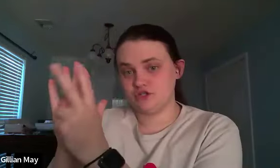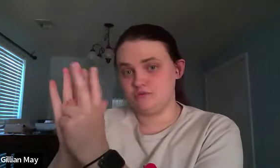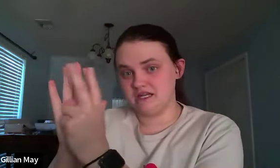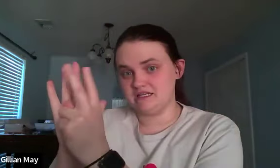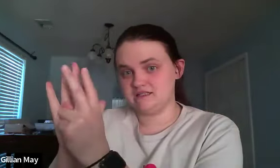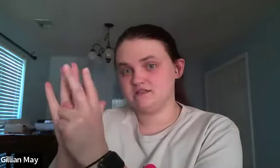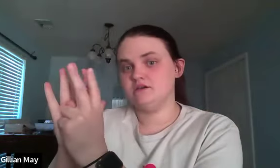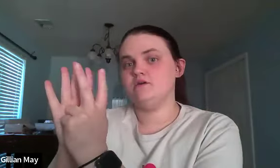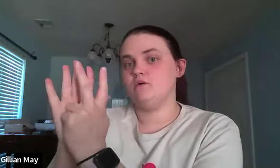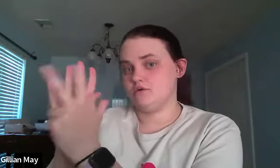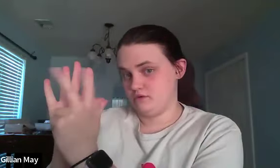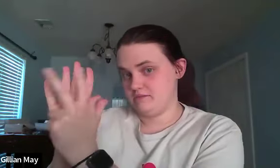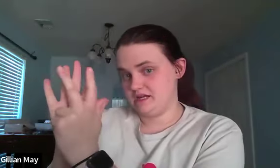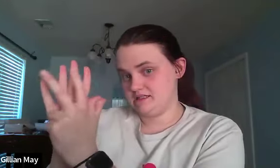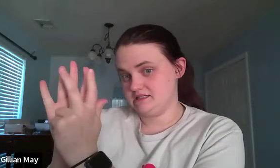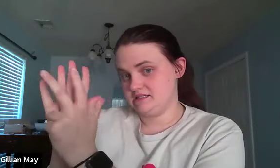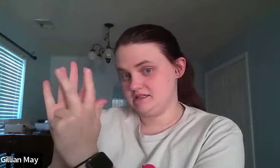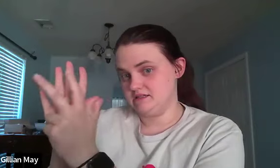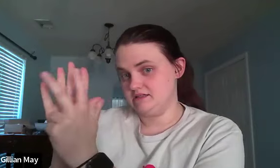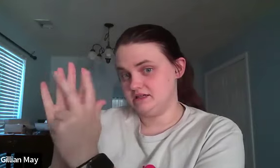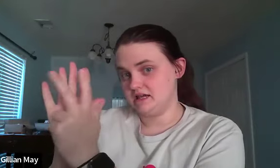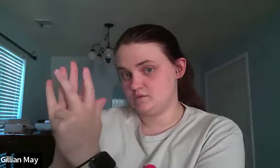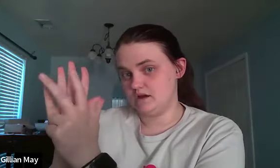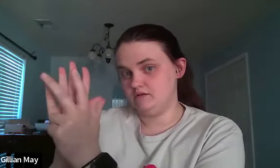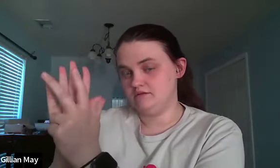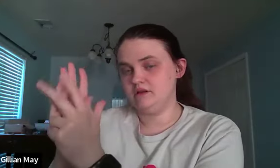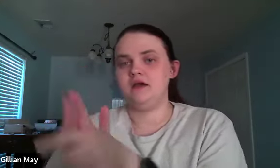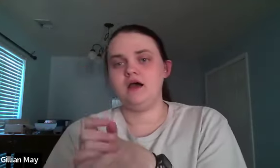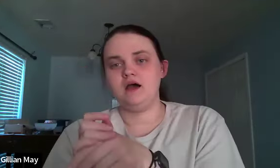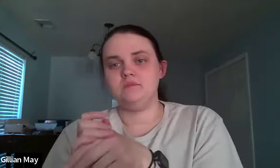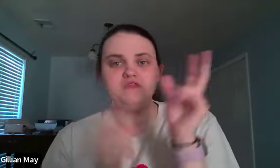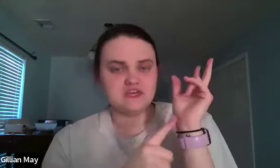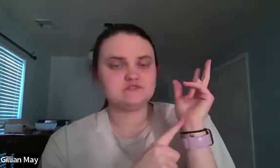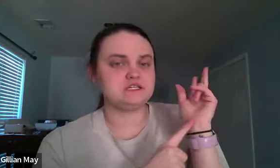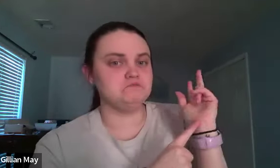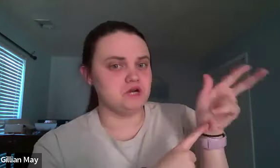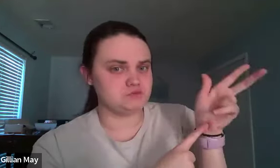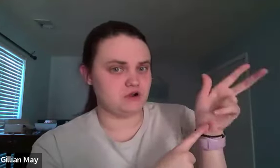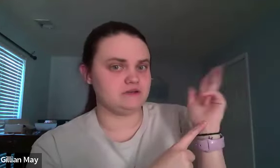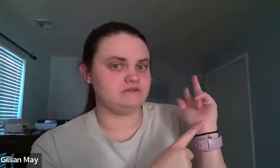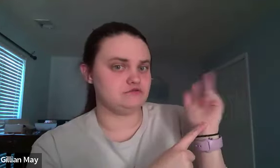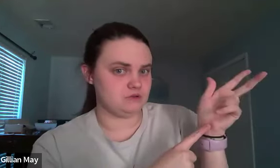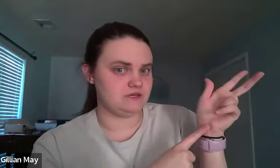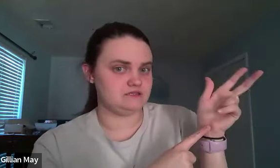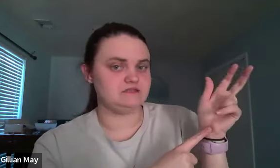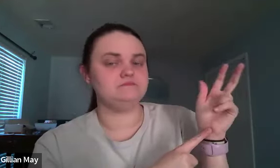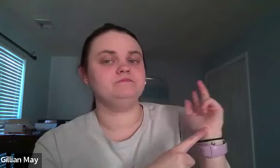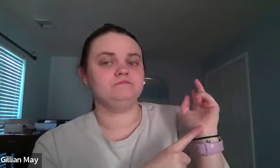2 minutes or 3 minutes as well. But this one is much more common. 3 minutes,